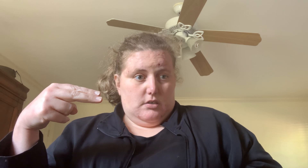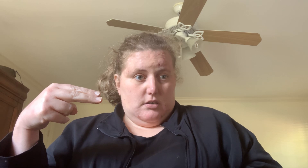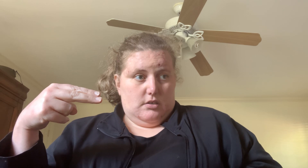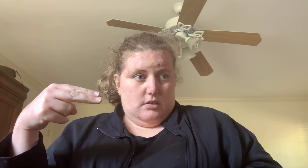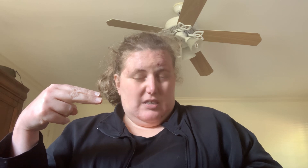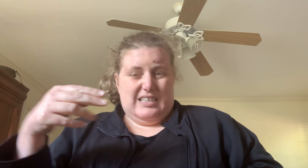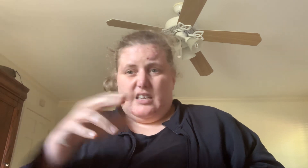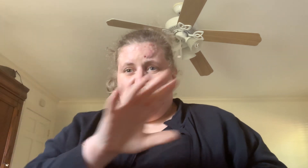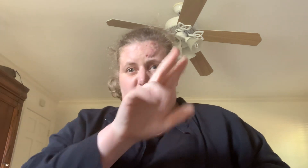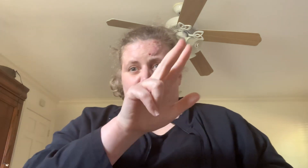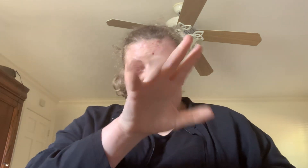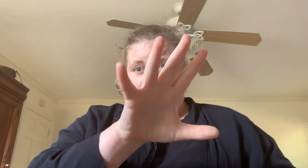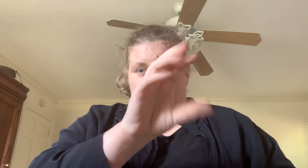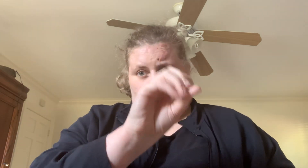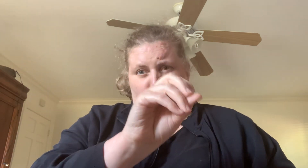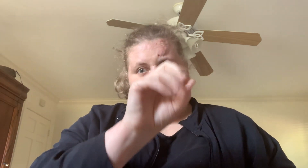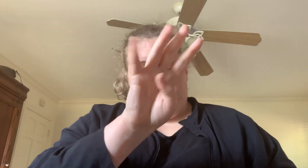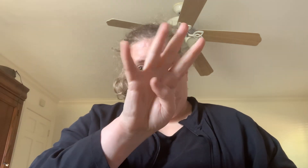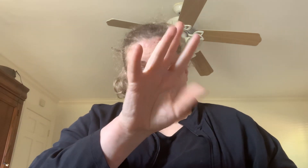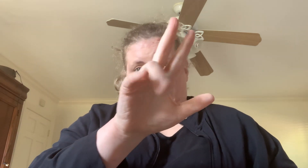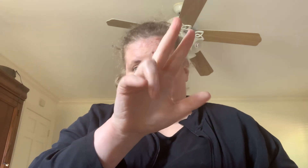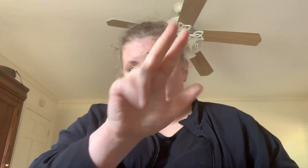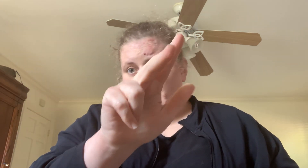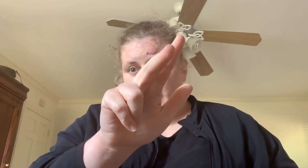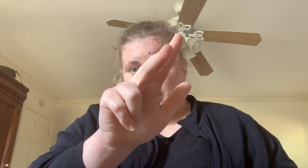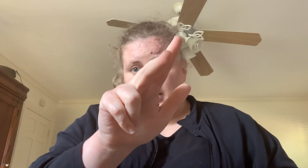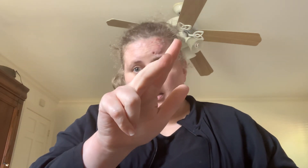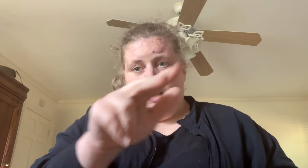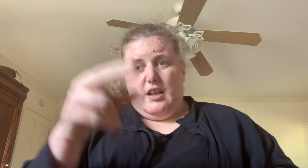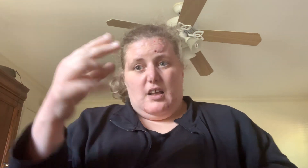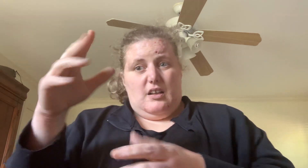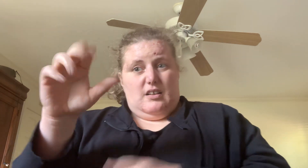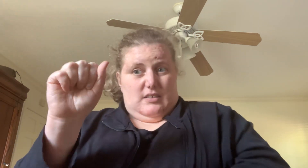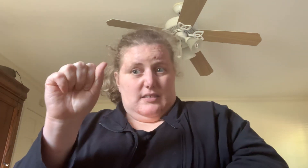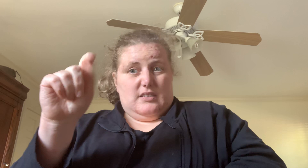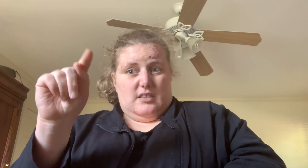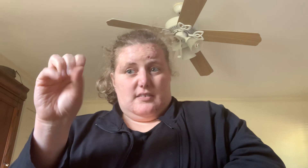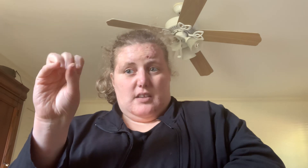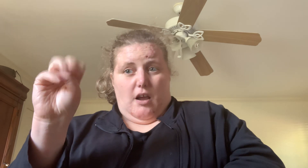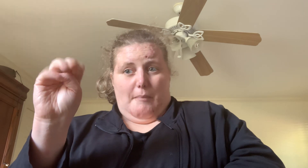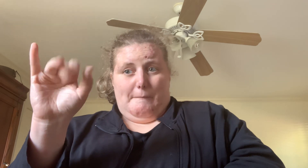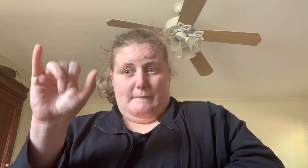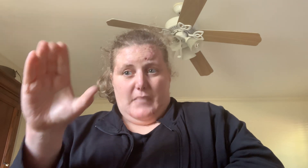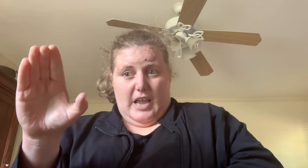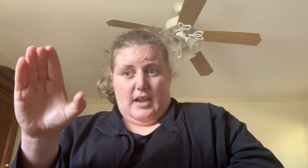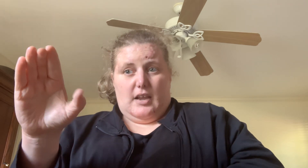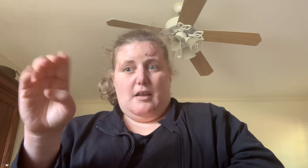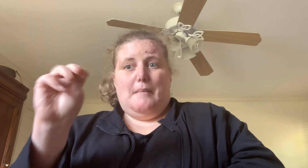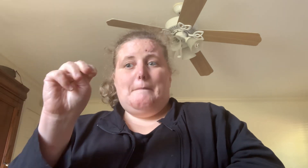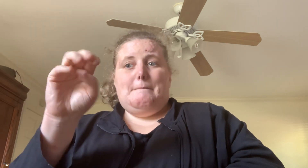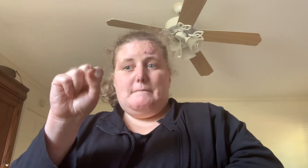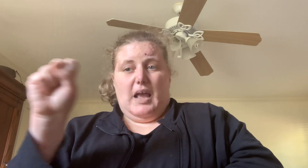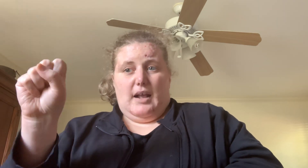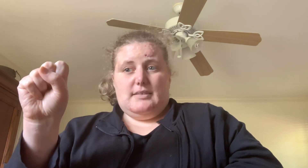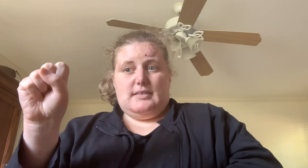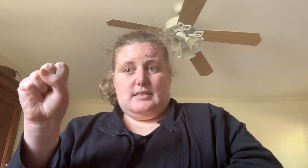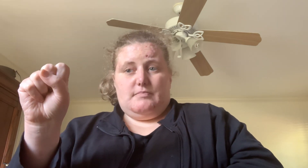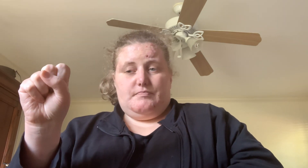35.453, and then the atomic mass of hydrogen is actually 1.007. So you add those together, you